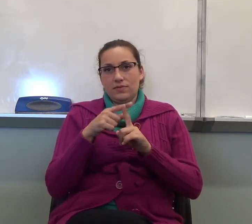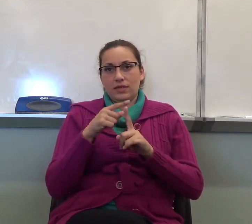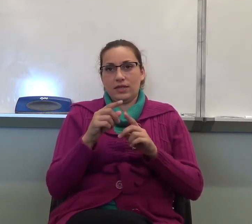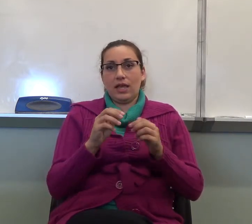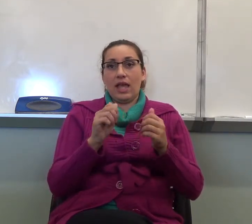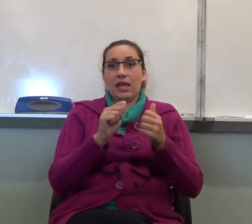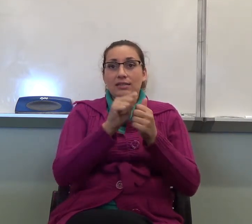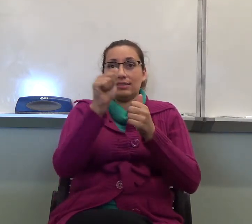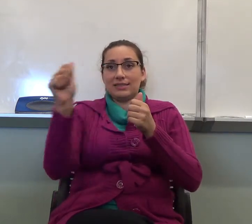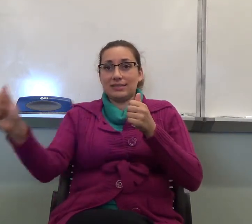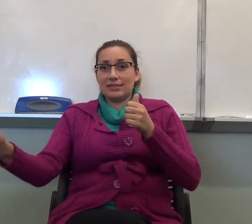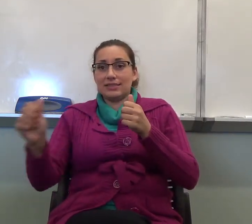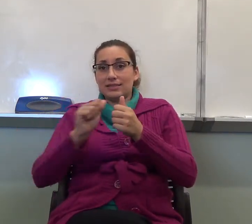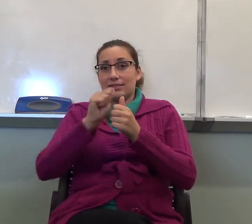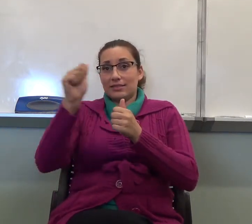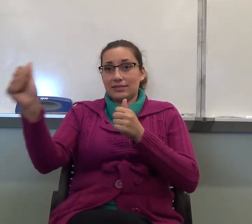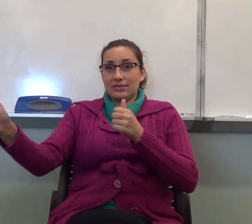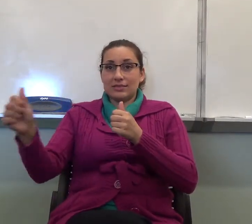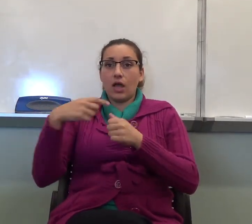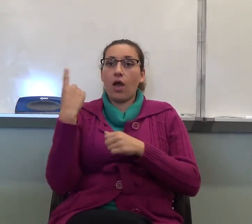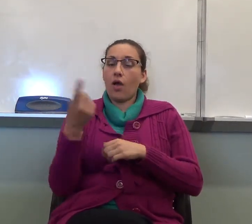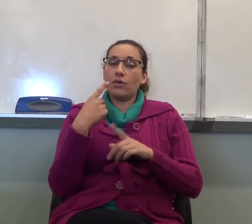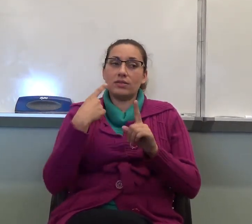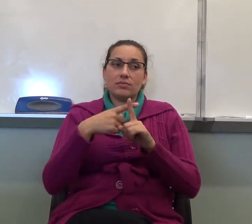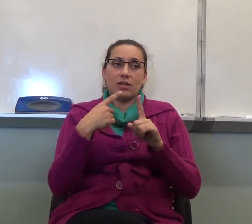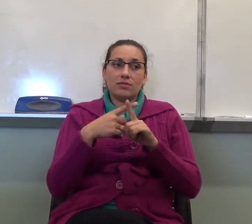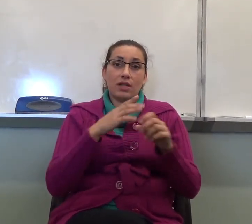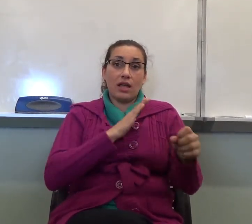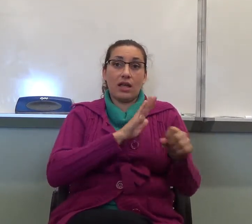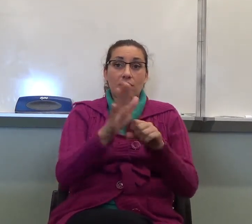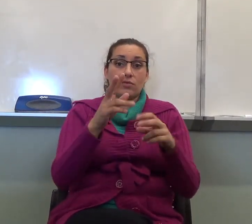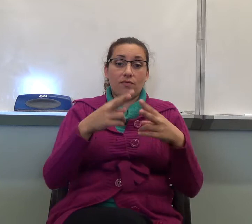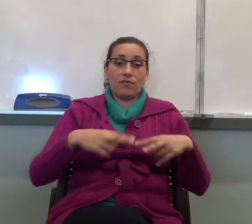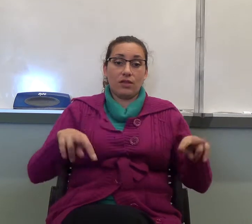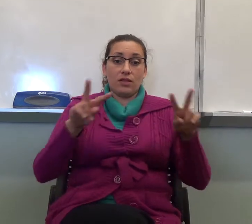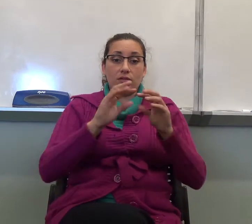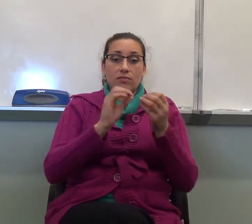So the absolute value of 3 is 3, a positive number.